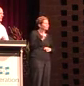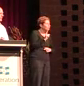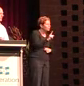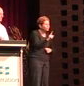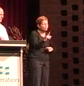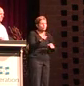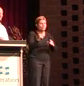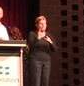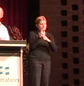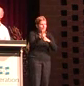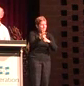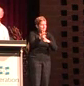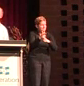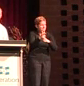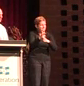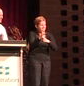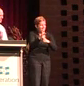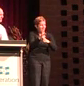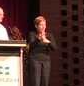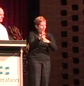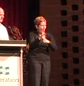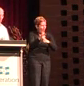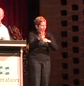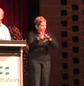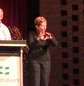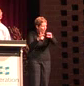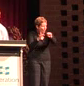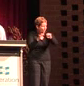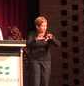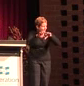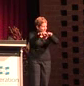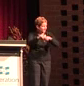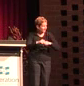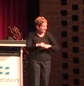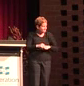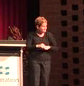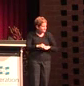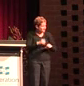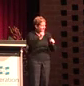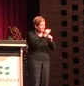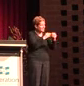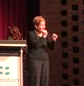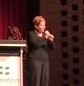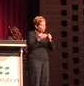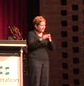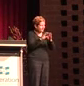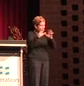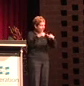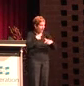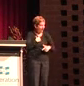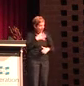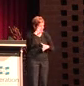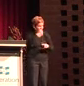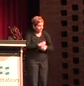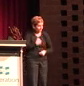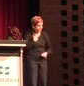this on film. Now, I'm pretty convinced that this is the Glenelg River monster.